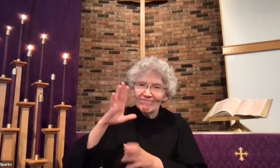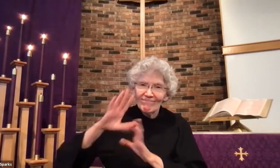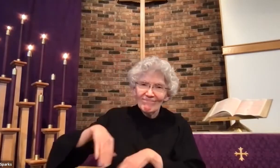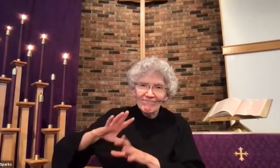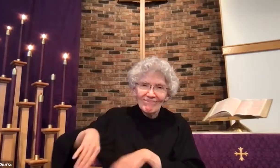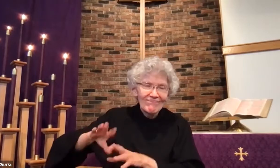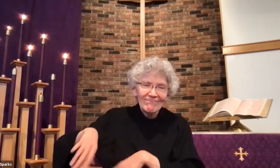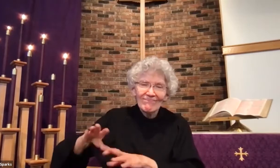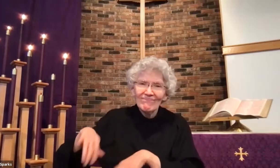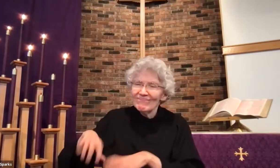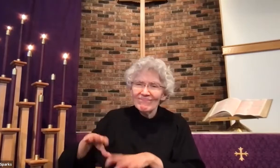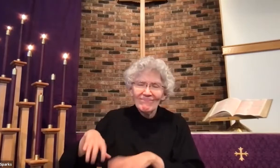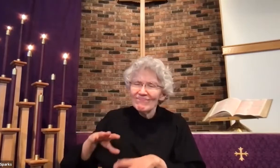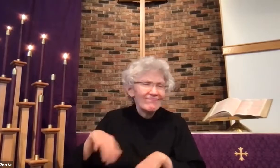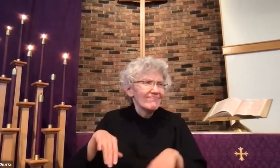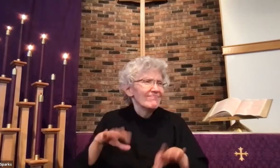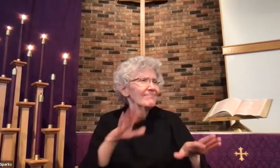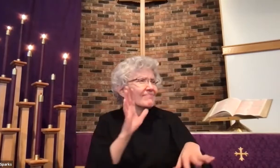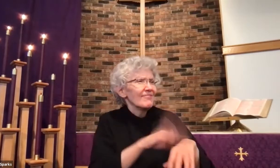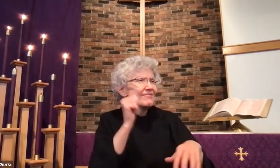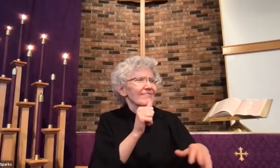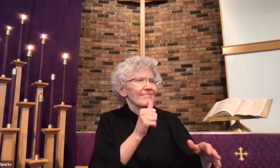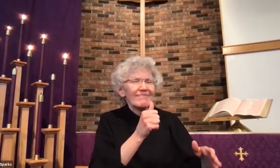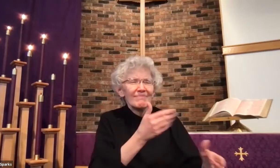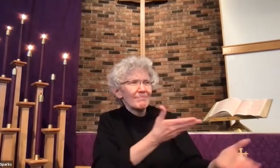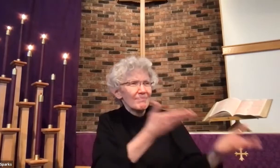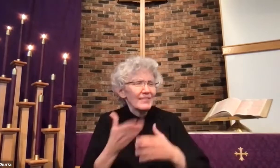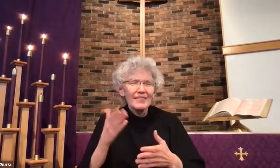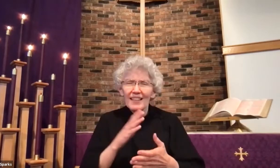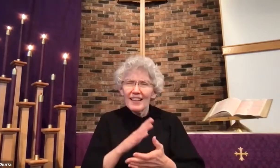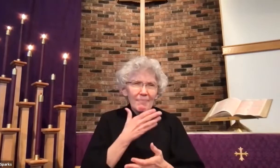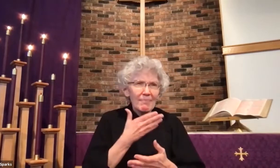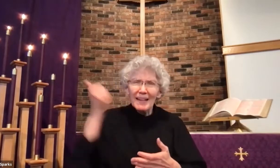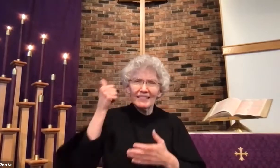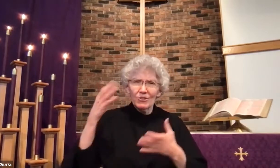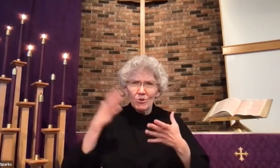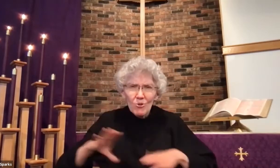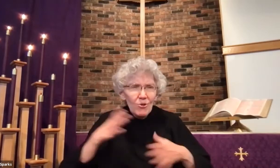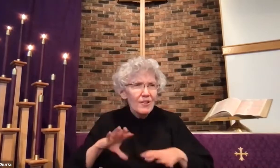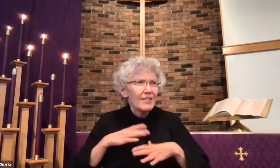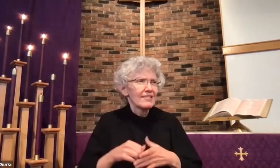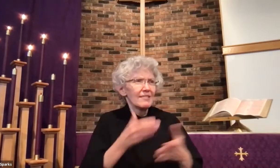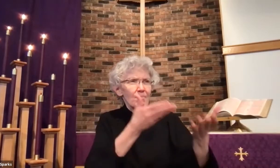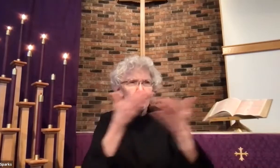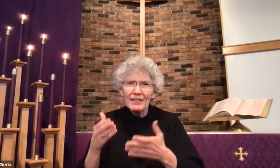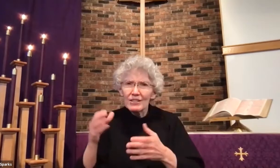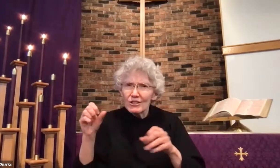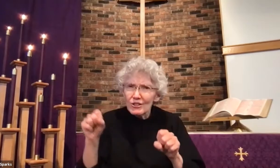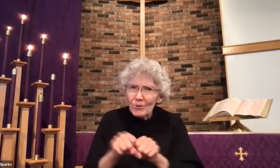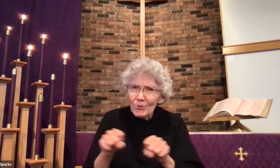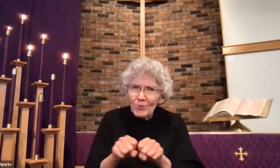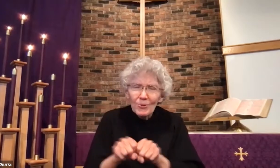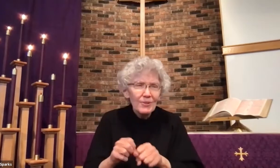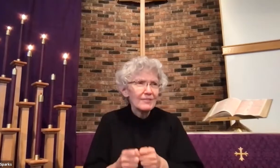But the father said to his servants, hurry, bring the best clothes and put them on